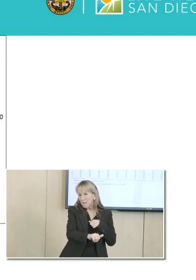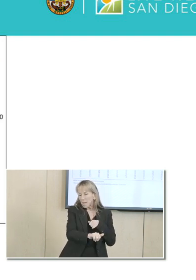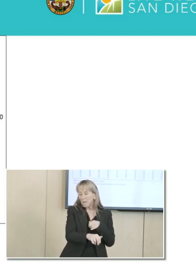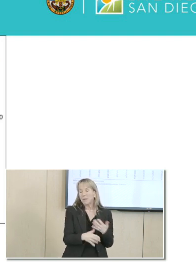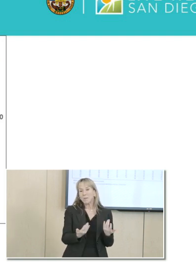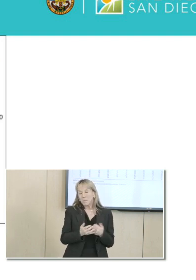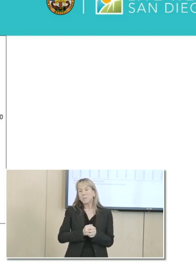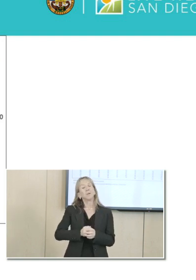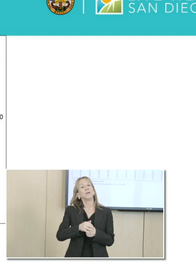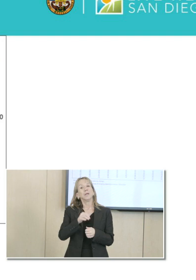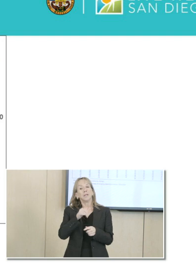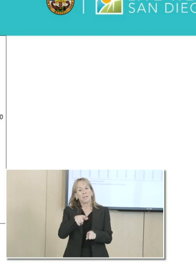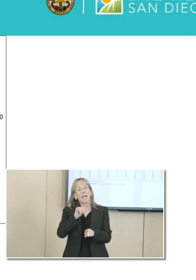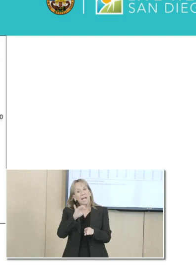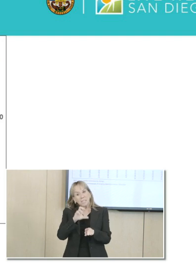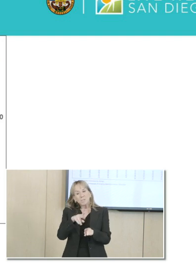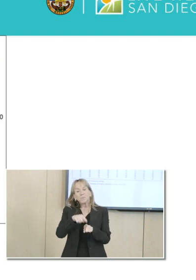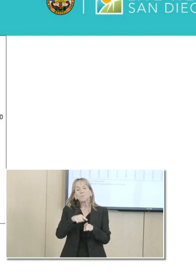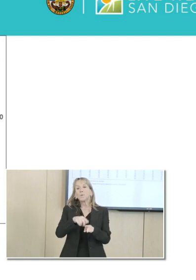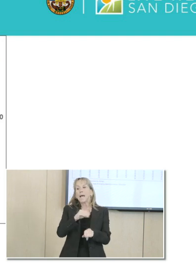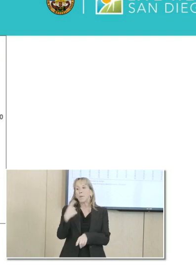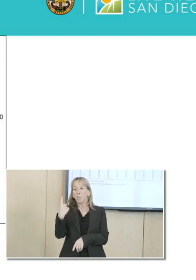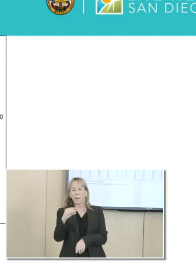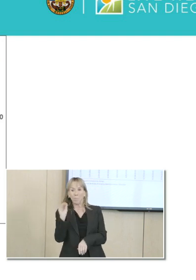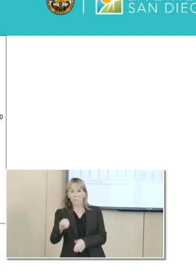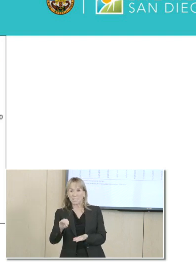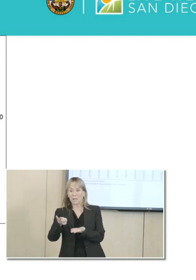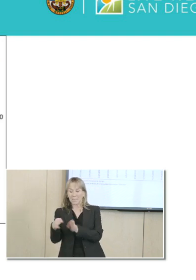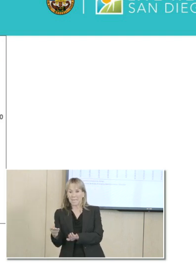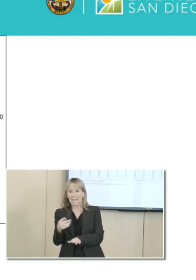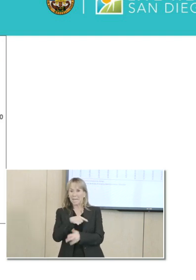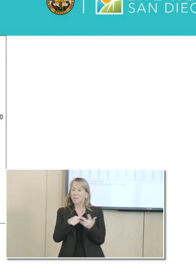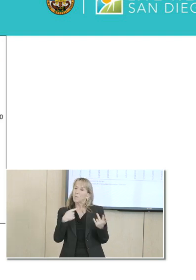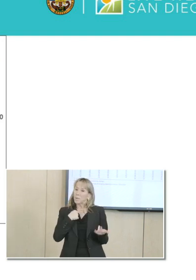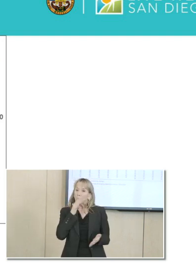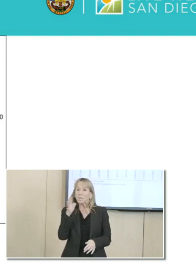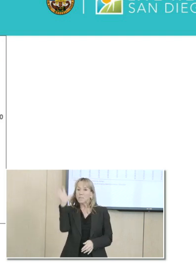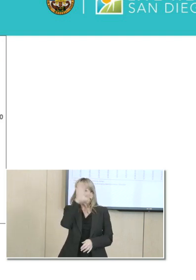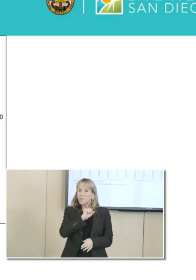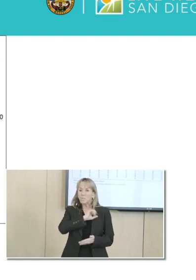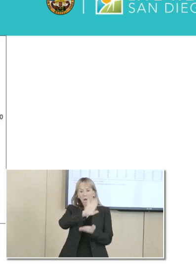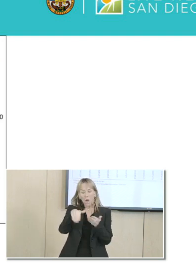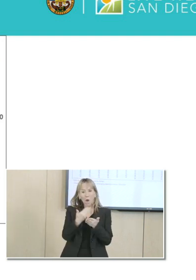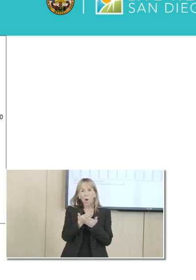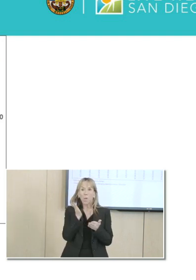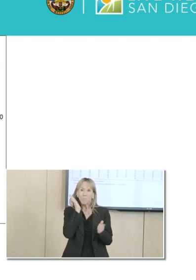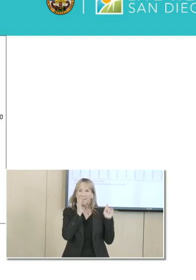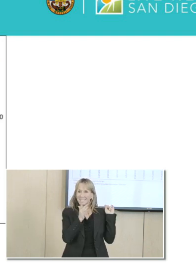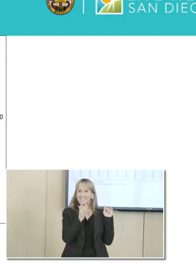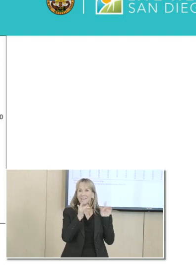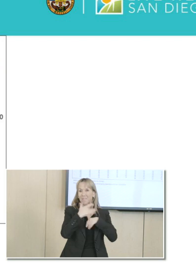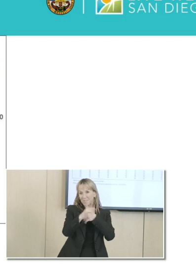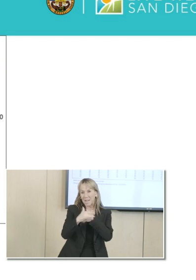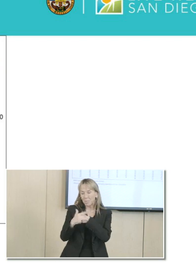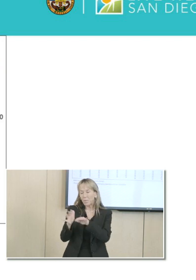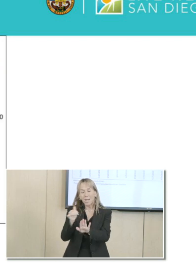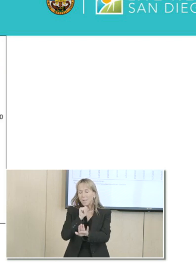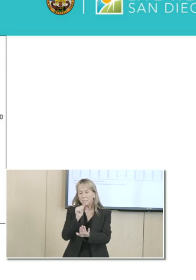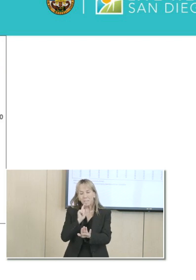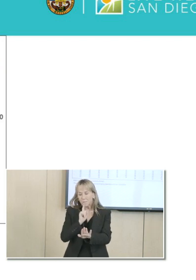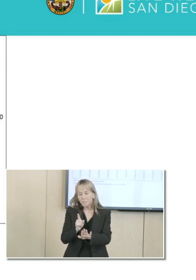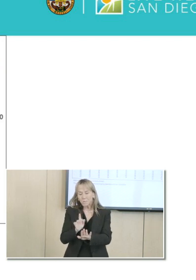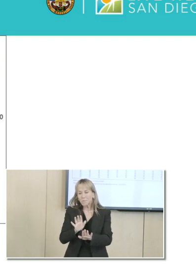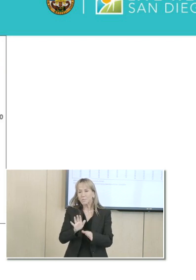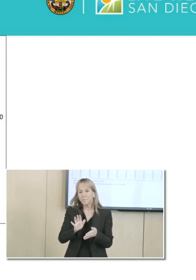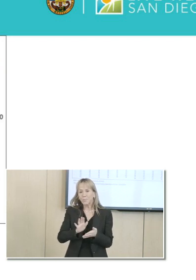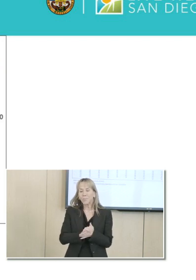1% of patients dying. It assumes that all beds are available for these patients, which is not true. It means that